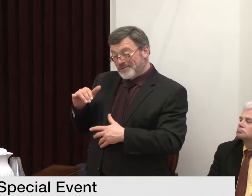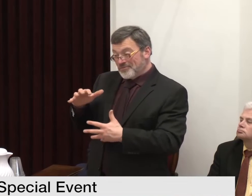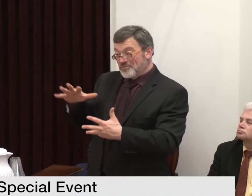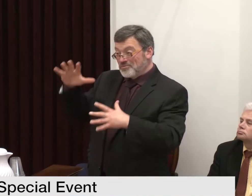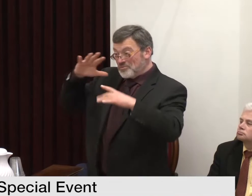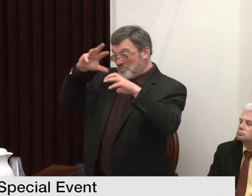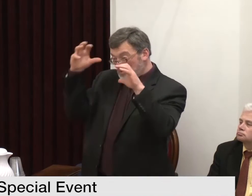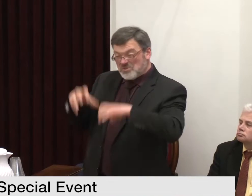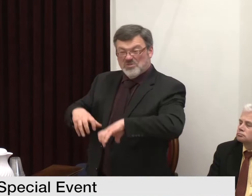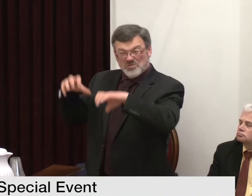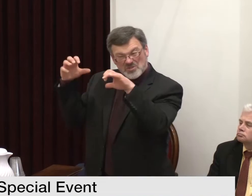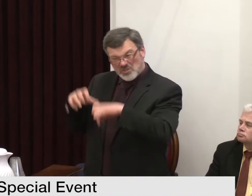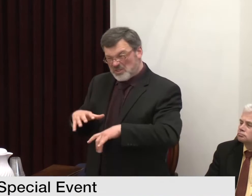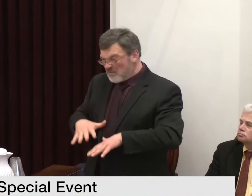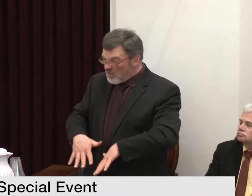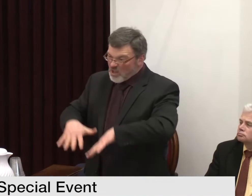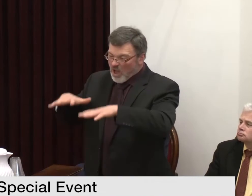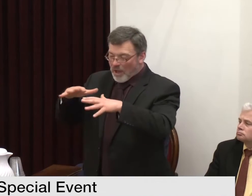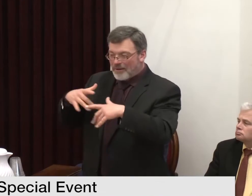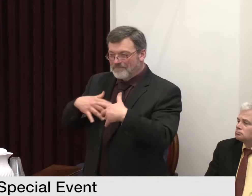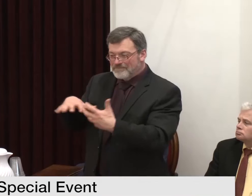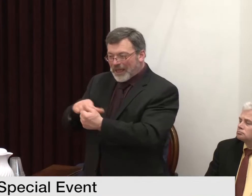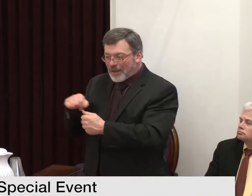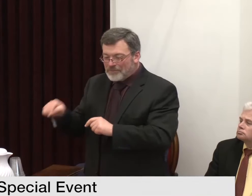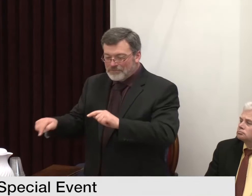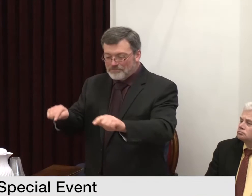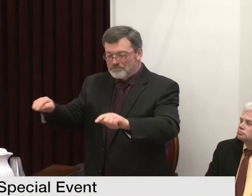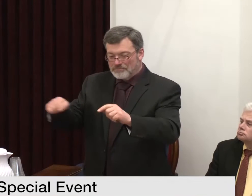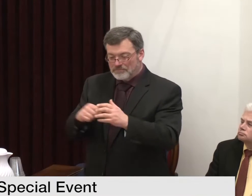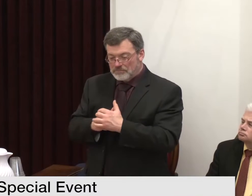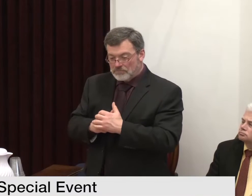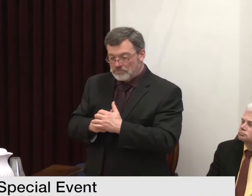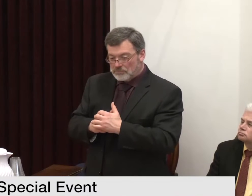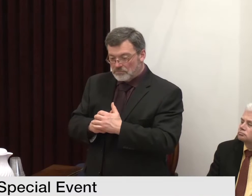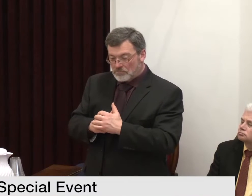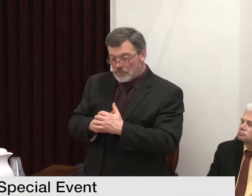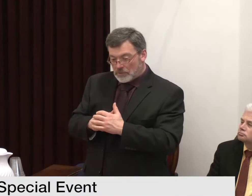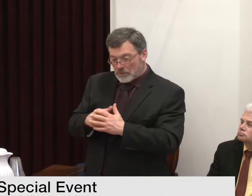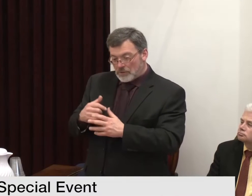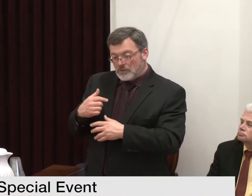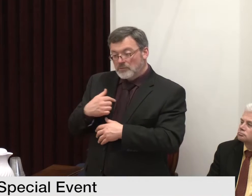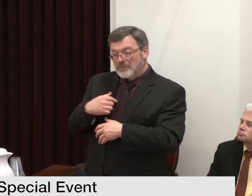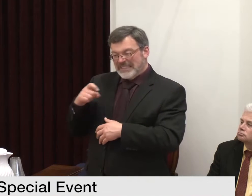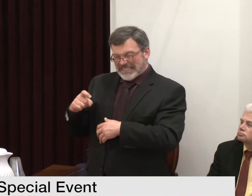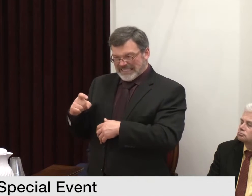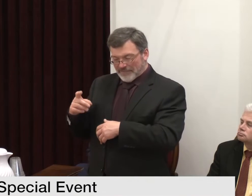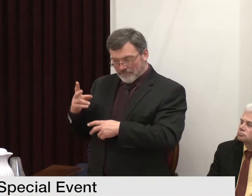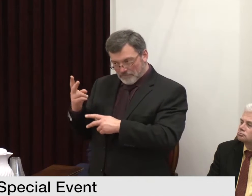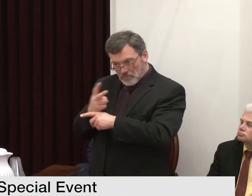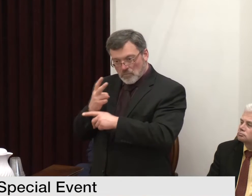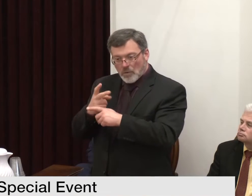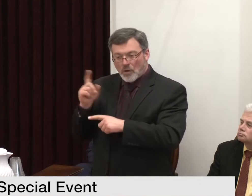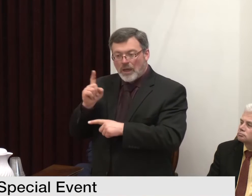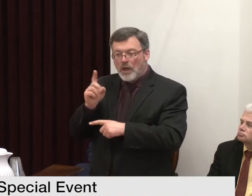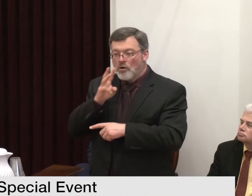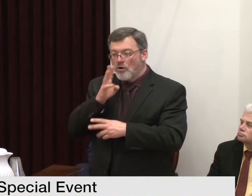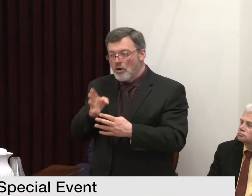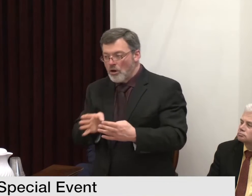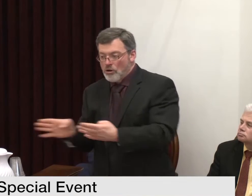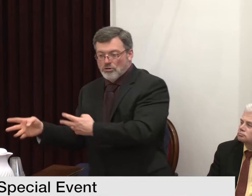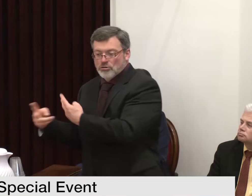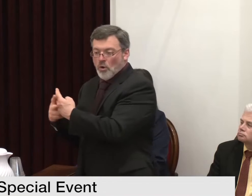to build out storage capacity and protect the communities throughout the river basin. And we're working with partners on